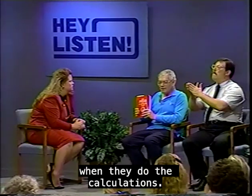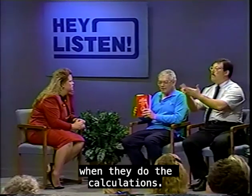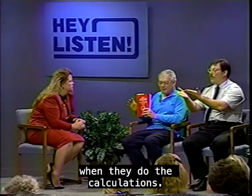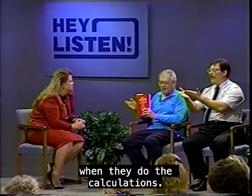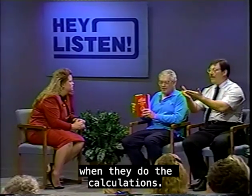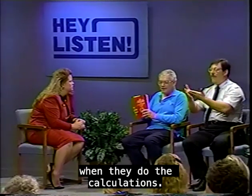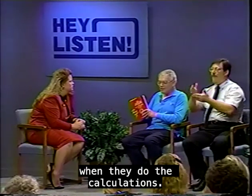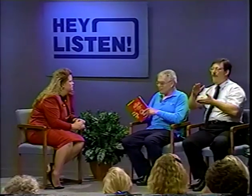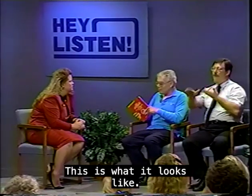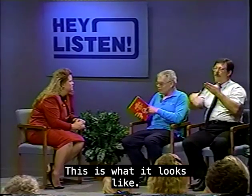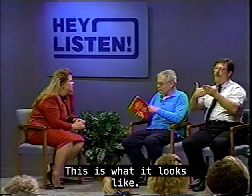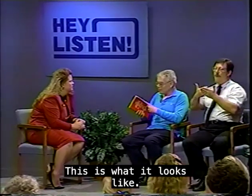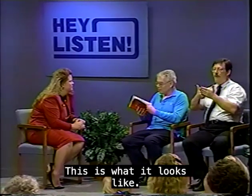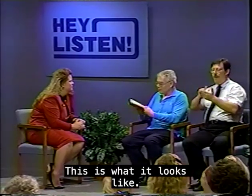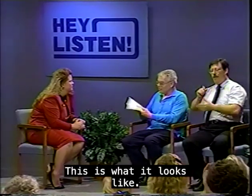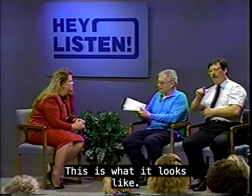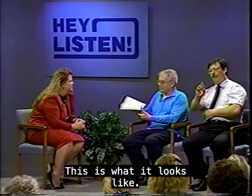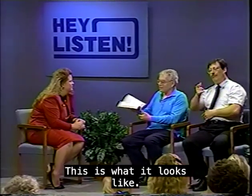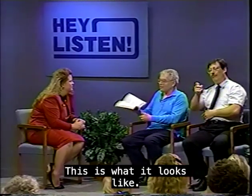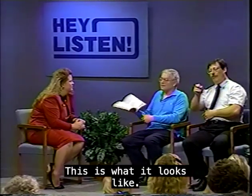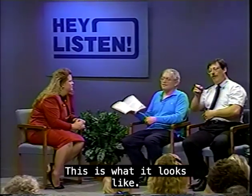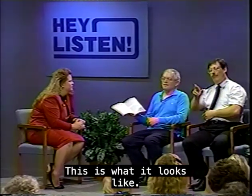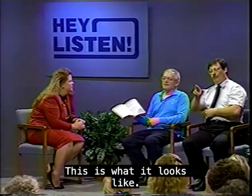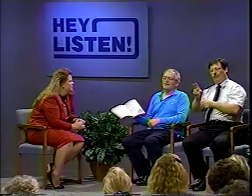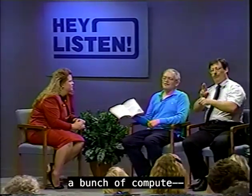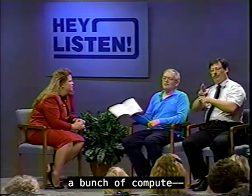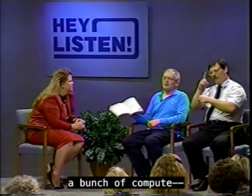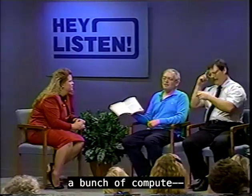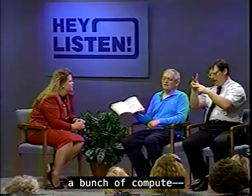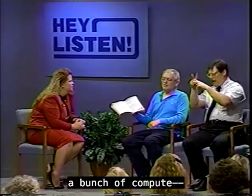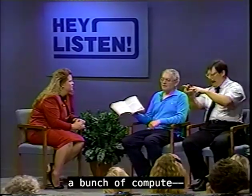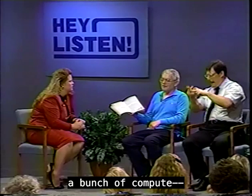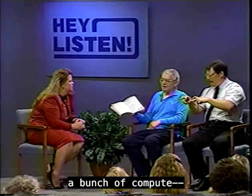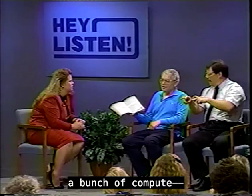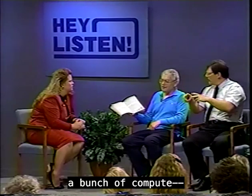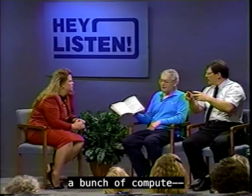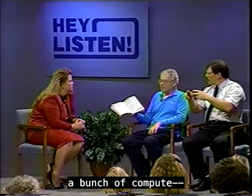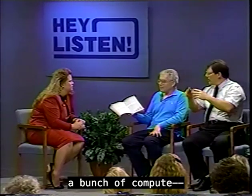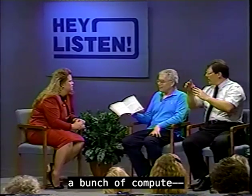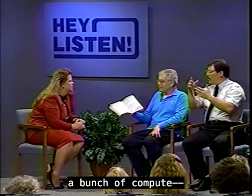when they do the calculations. This is what it looks like. It looks like a bunch of